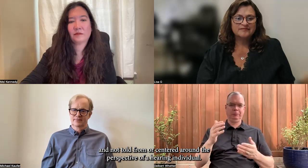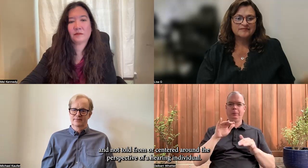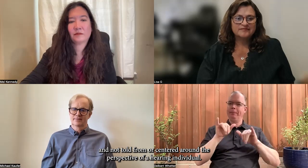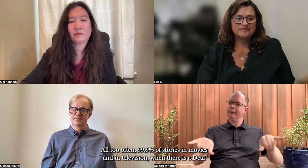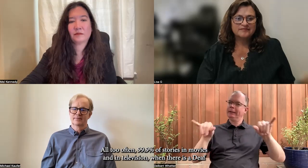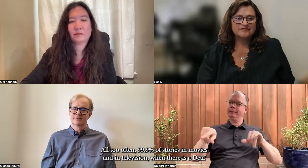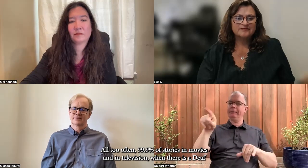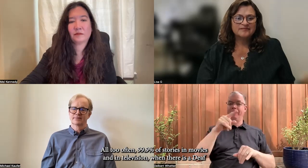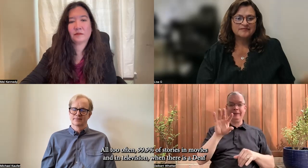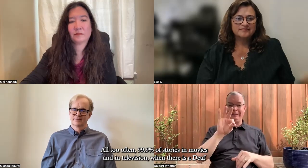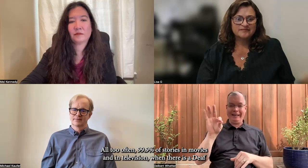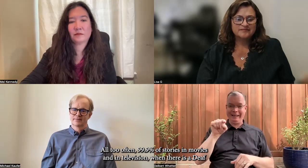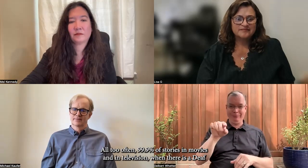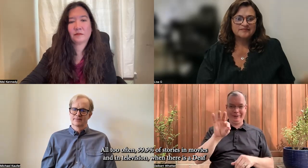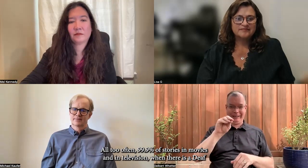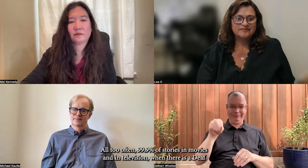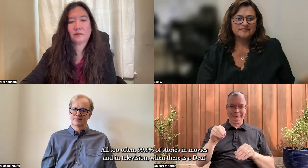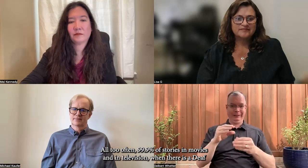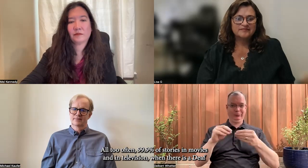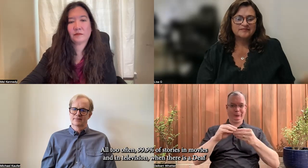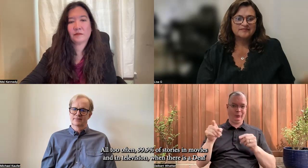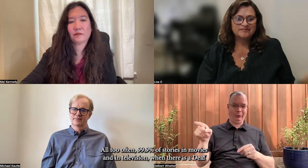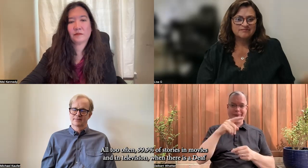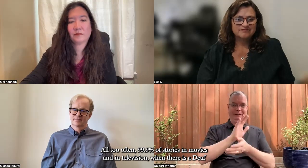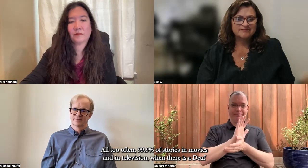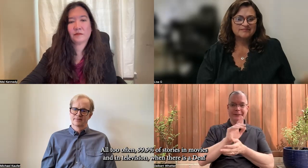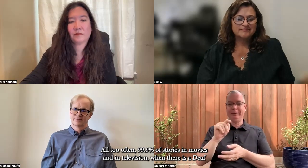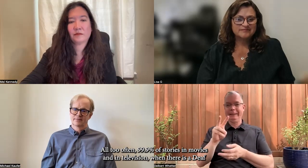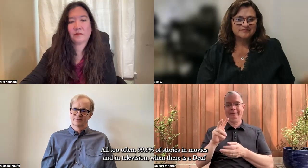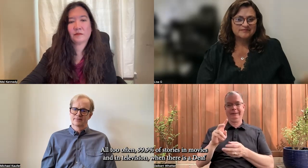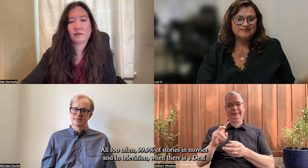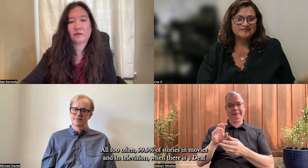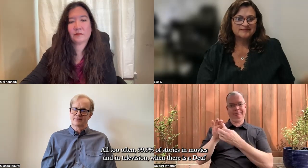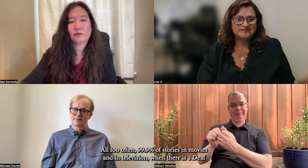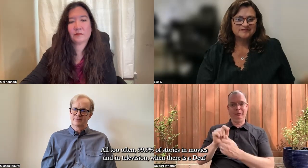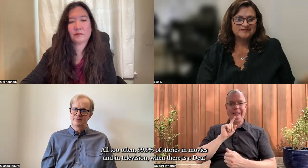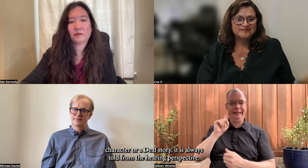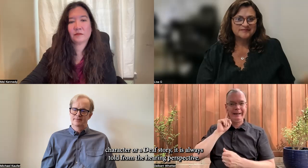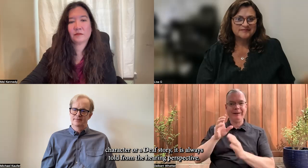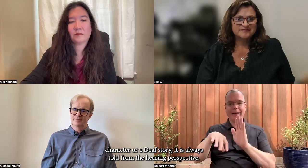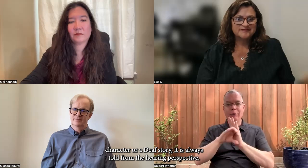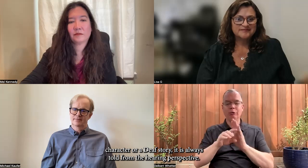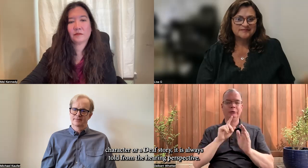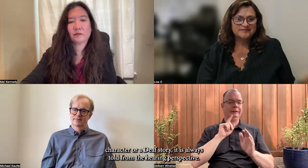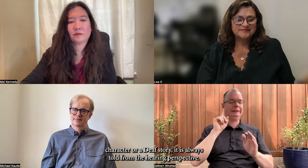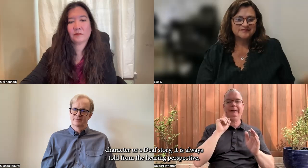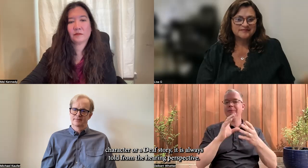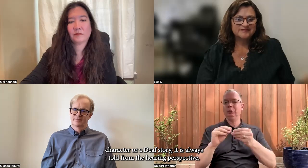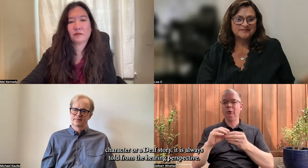hearing individual. All too often, 99.9% of stories and movies and in television, when there is a deaf character or a deaf story, it is